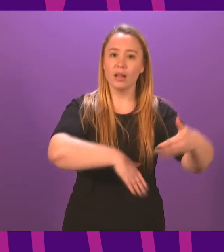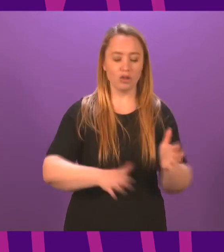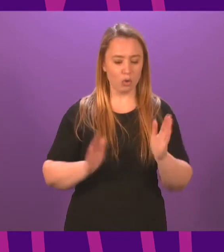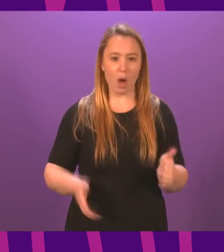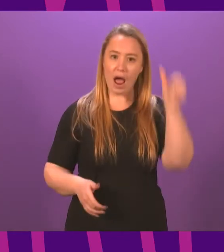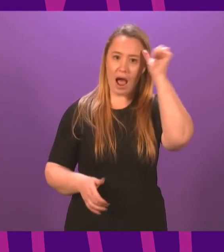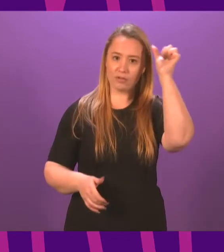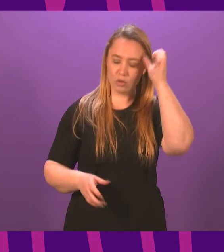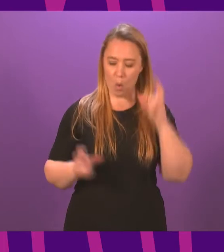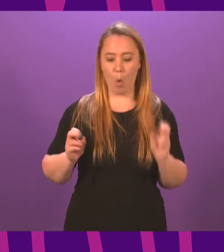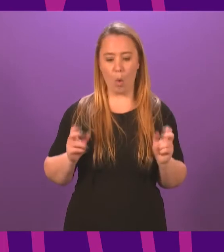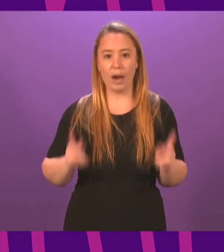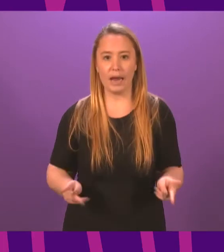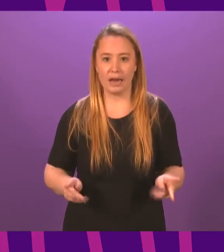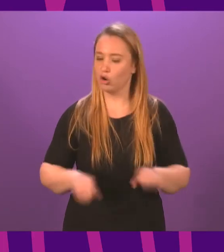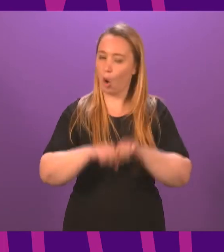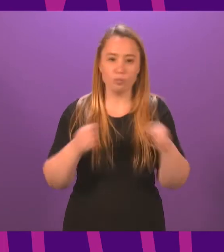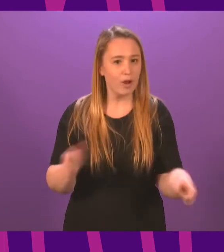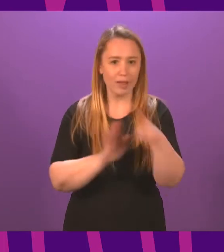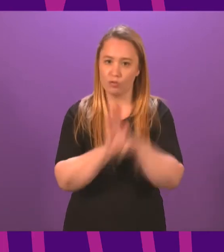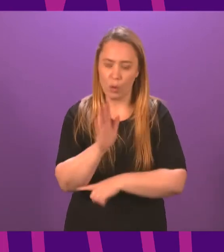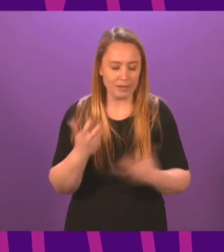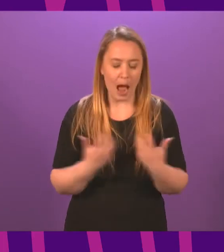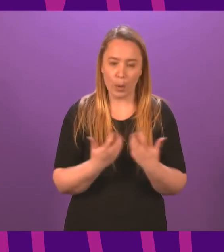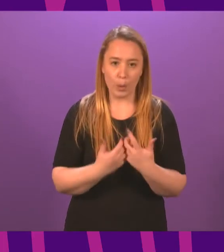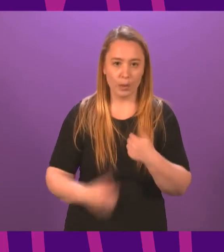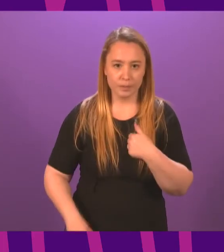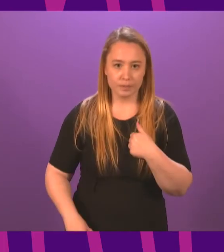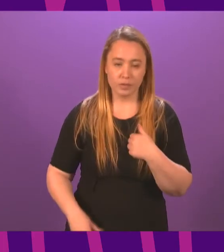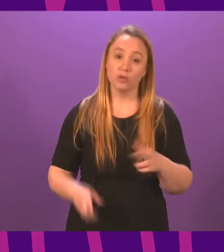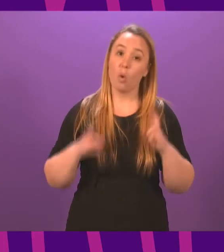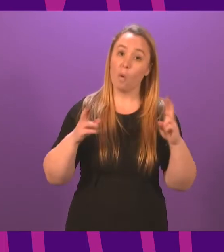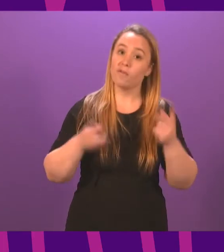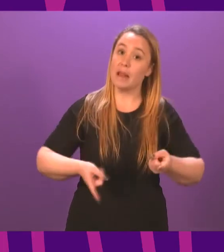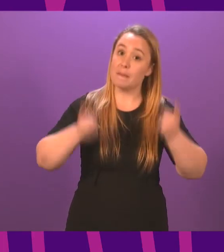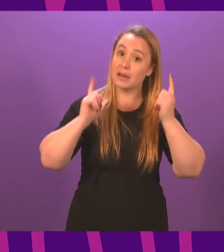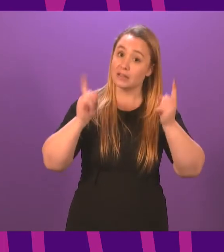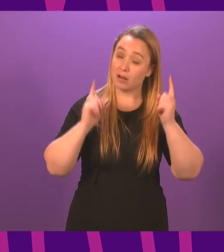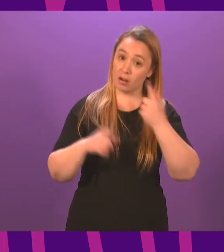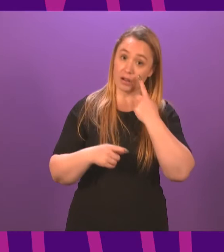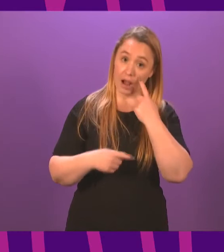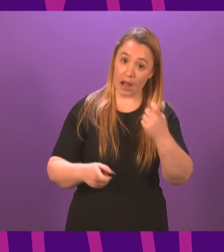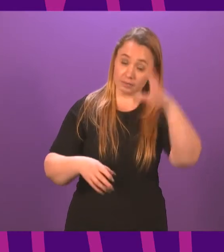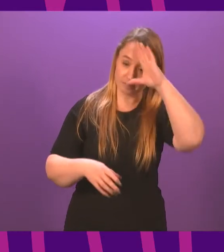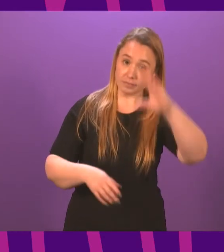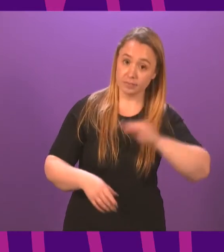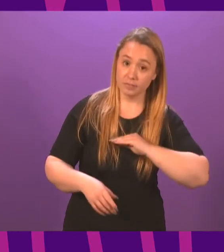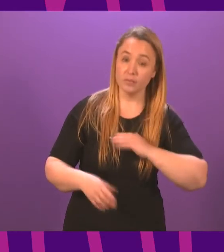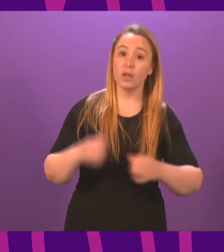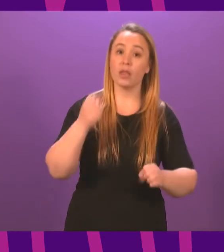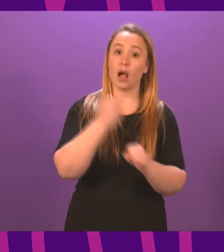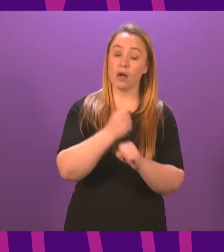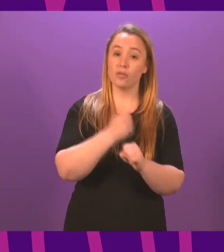to commit the infraction. And I hope the Minister will address in closing whether the Scottish Government has done or